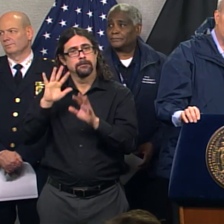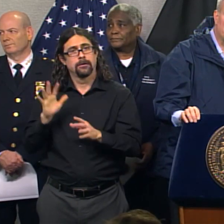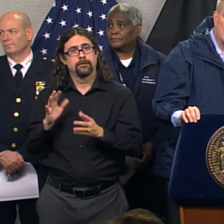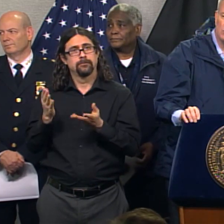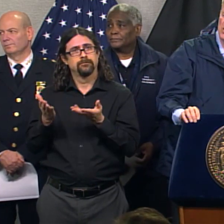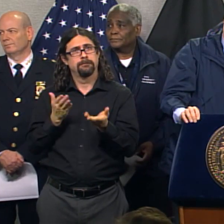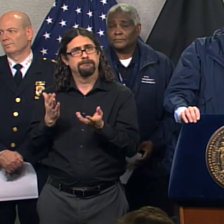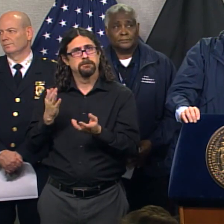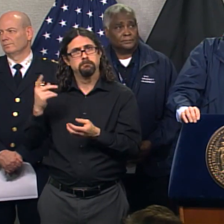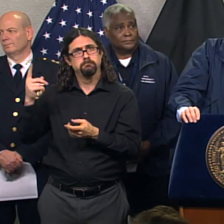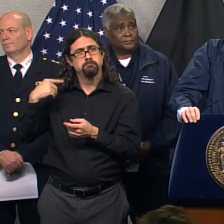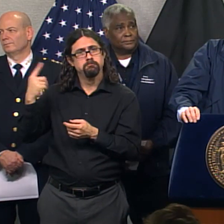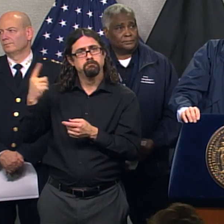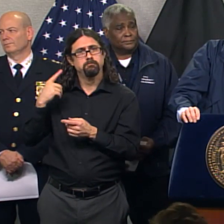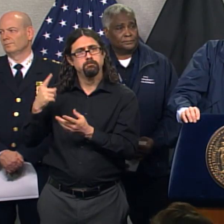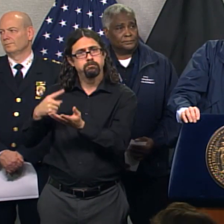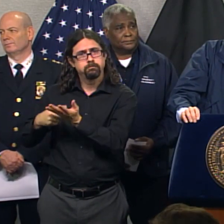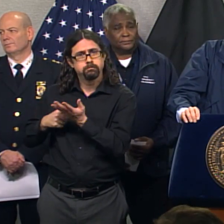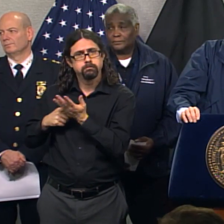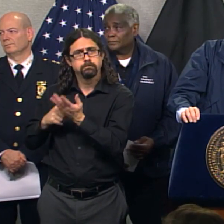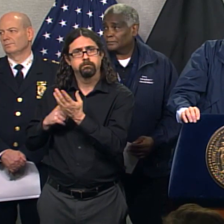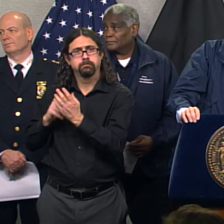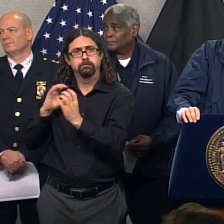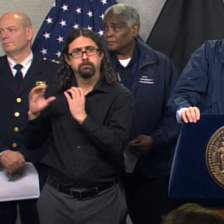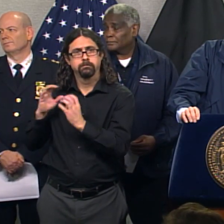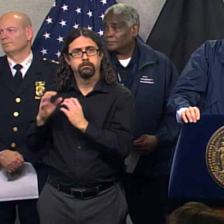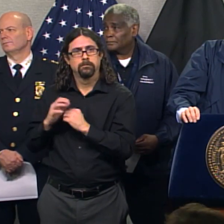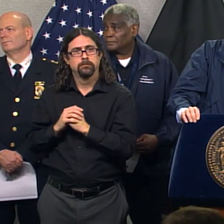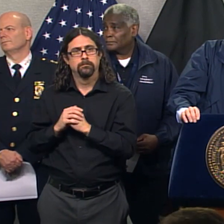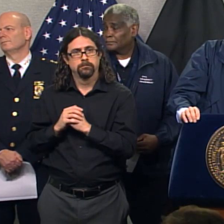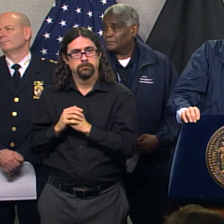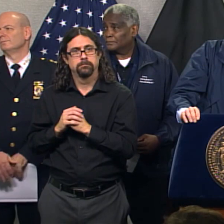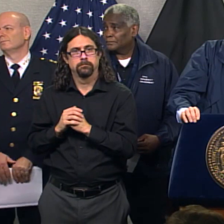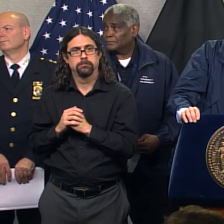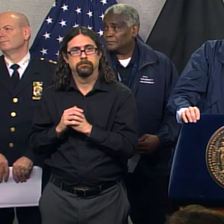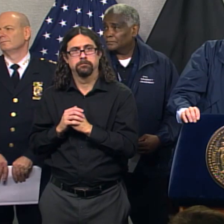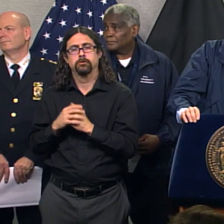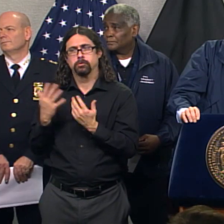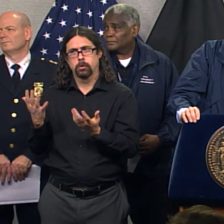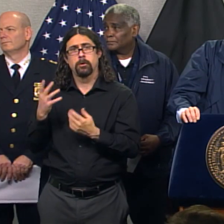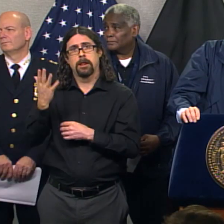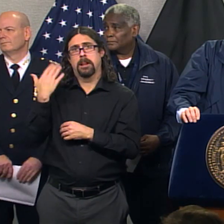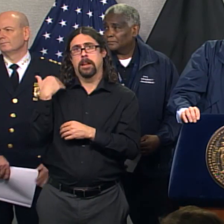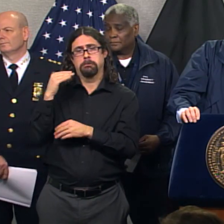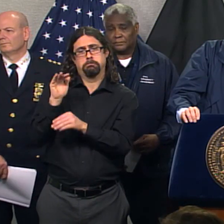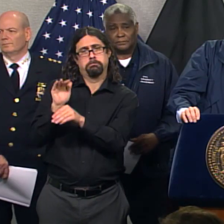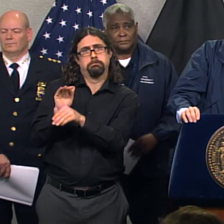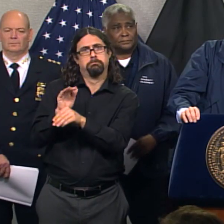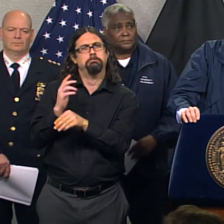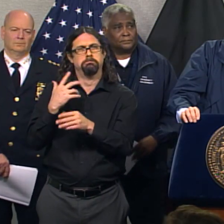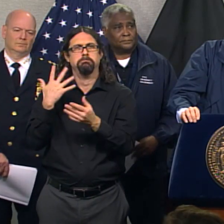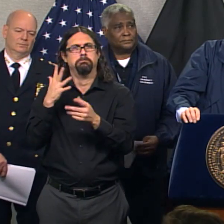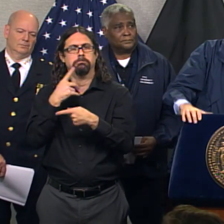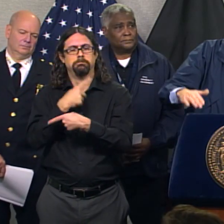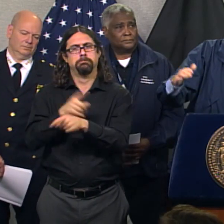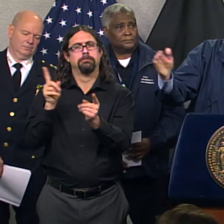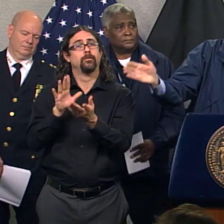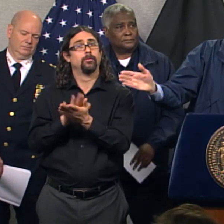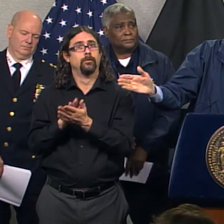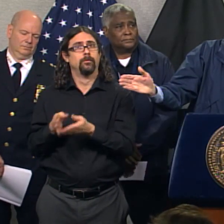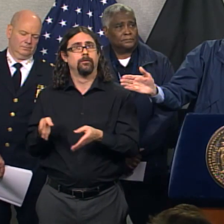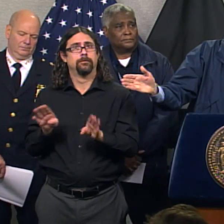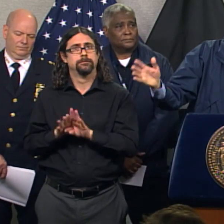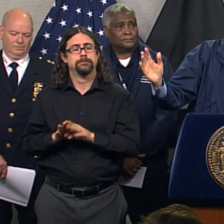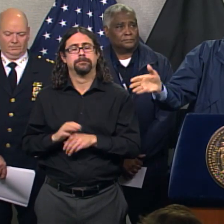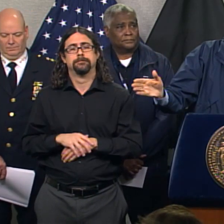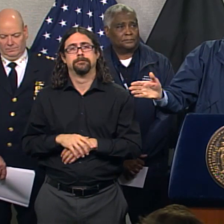you, I think it was the first time, I'm looking at Tony again, we had to cancel school in 2014, 15, but we made